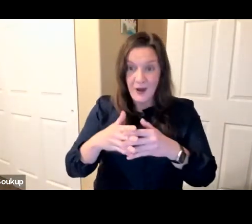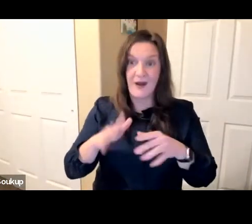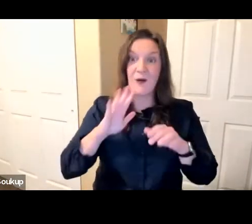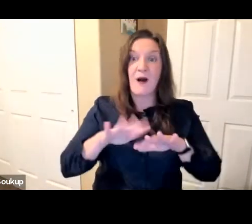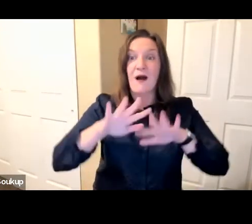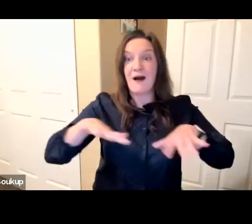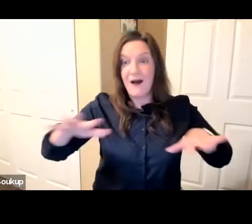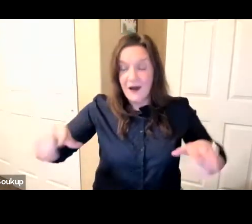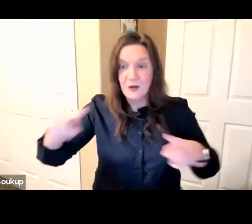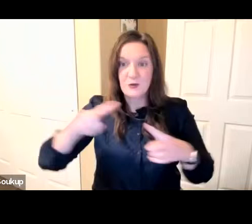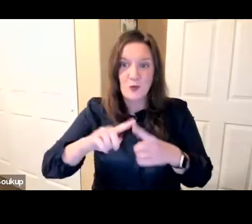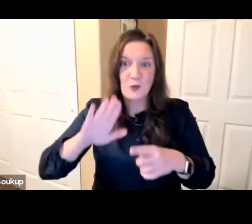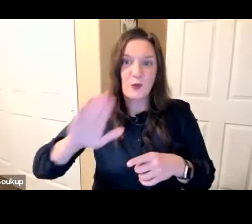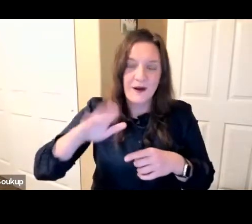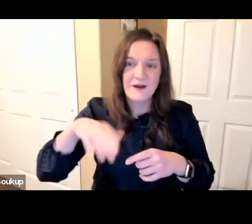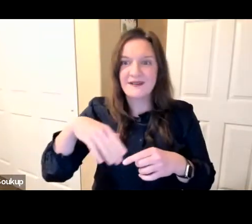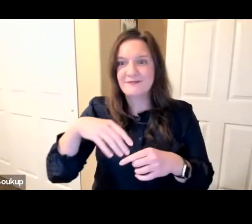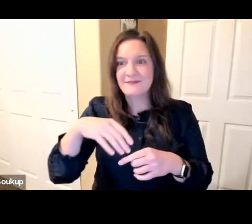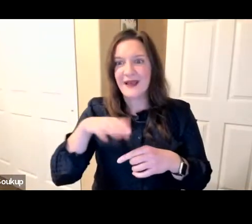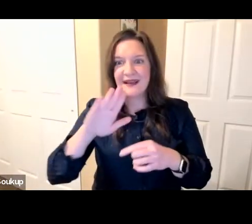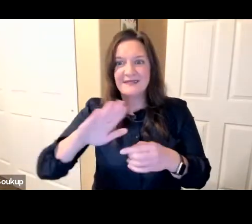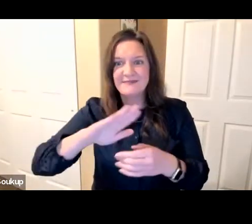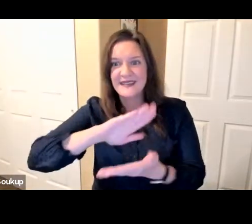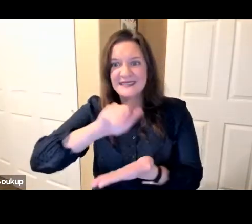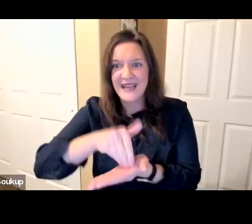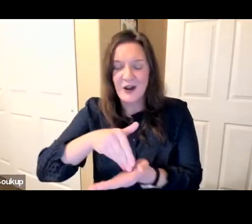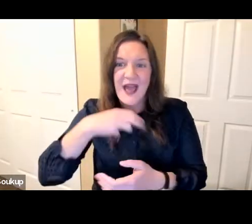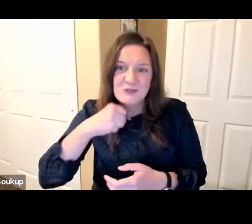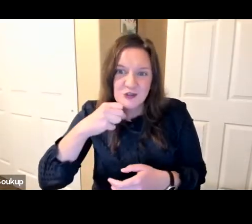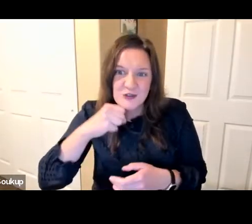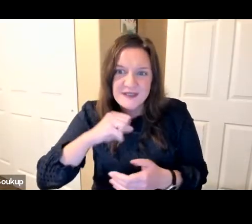for older adults and older Americans.